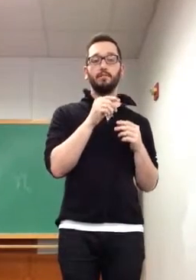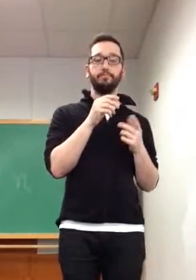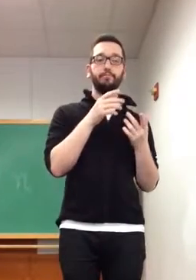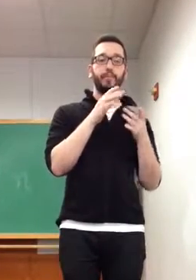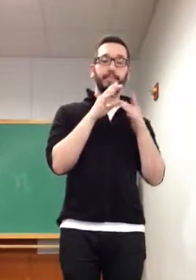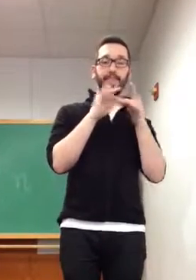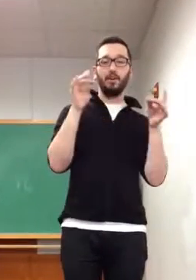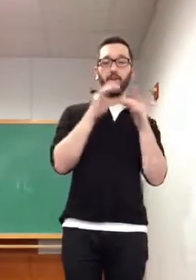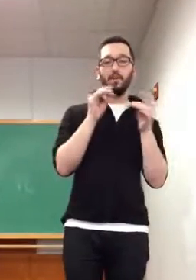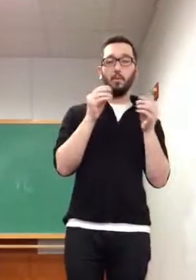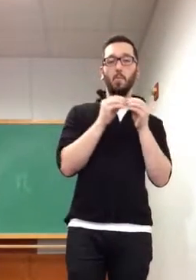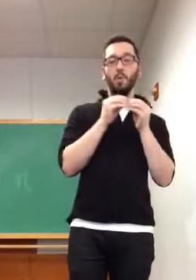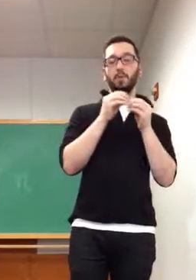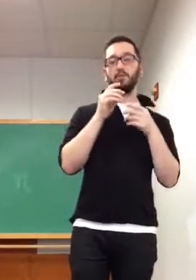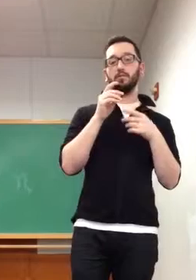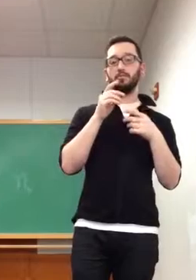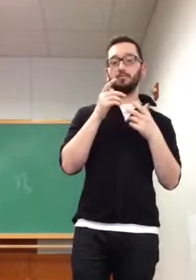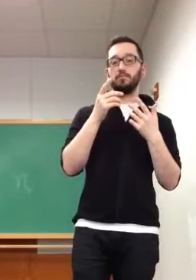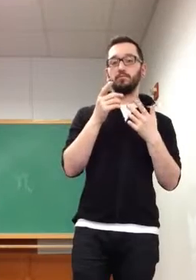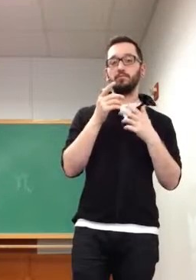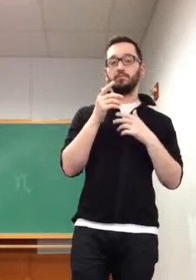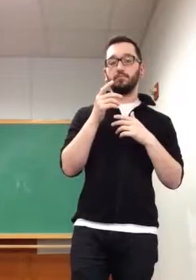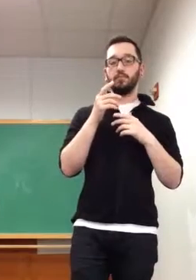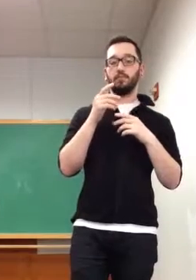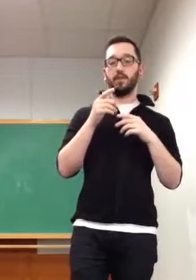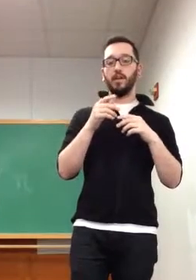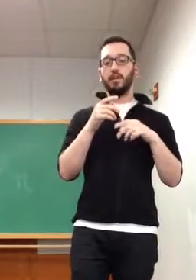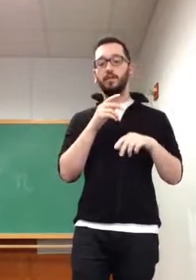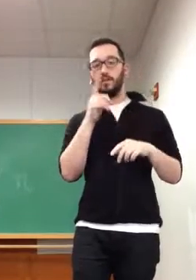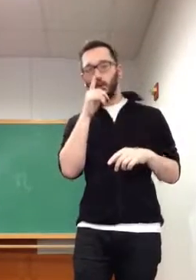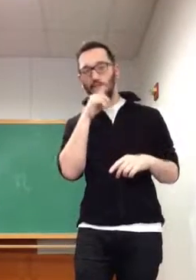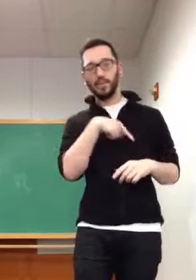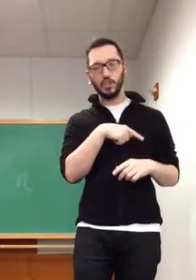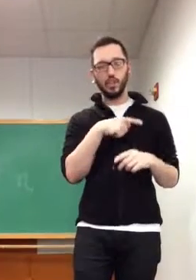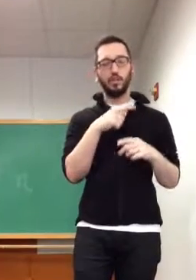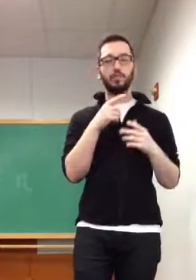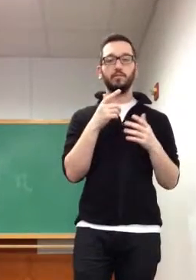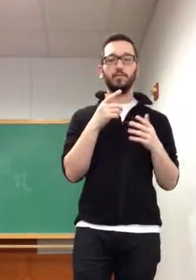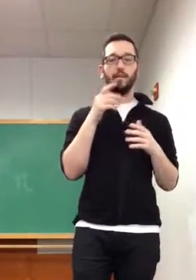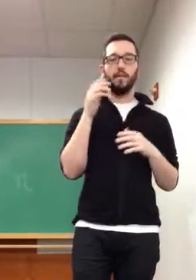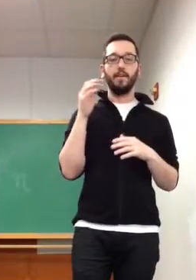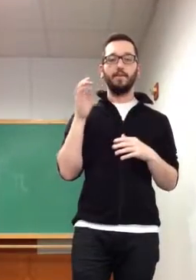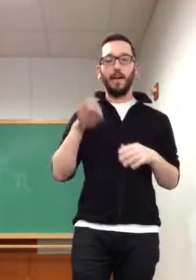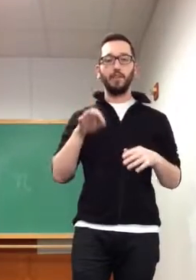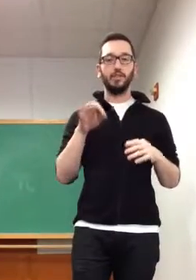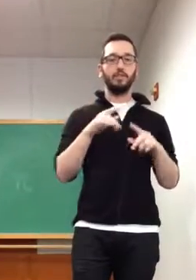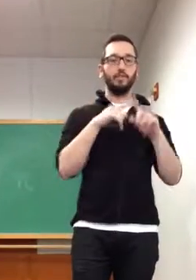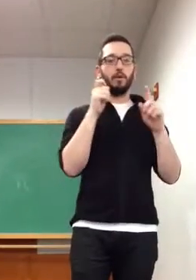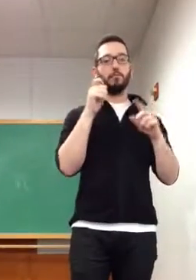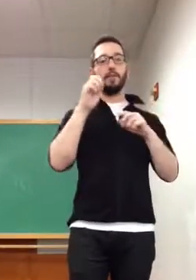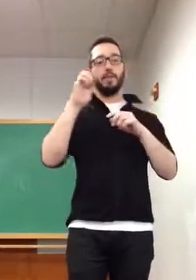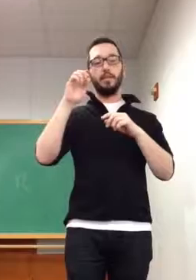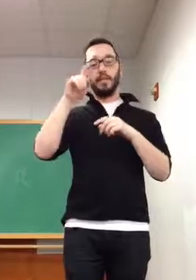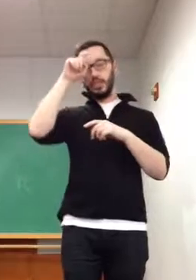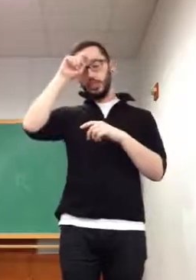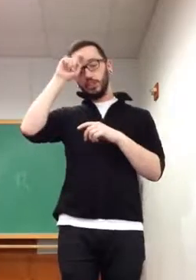constructed in a somewhat artificial fashion, starting from Egypt to Mesopotamia, migrating to Greece,